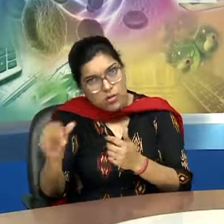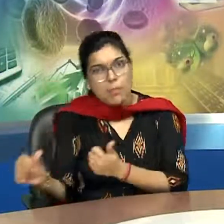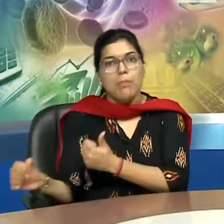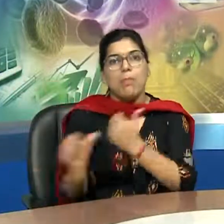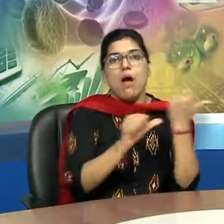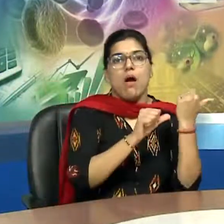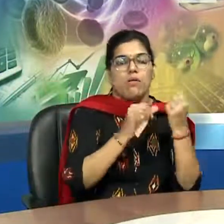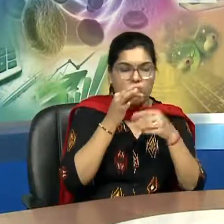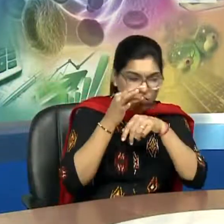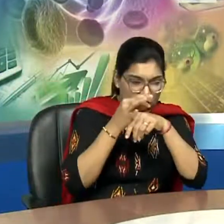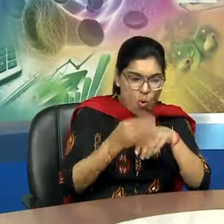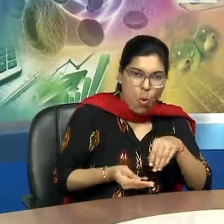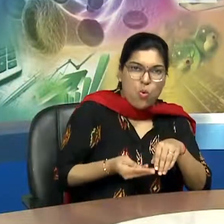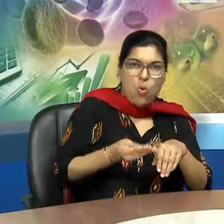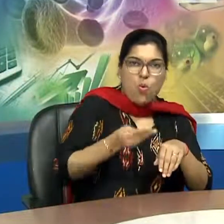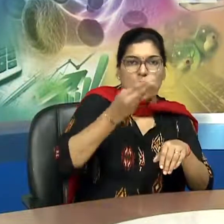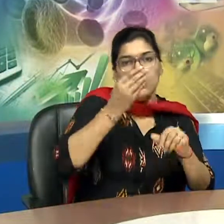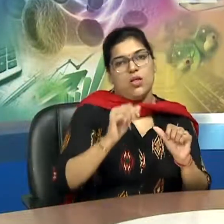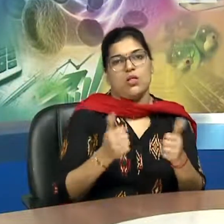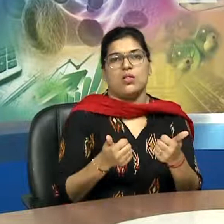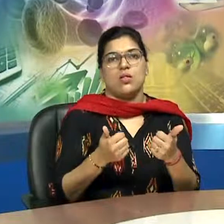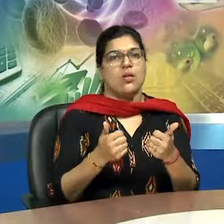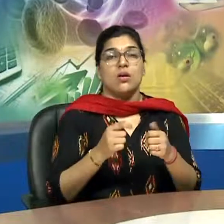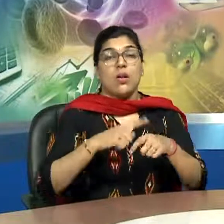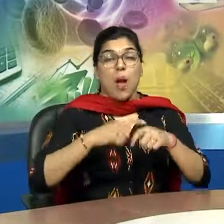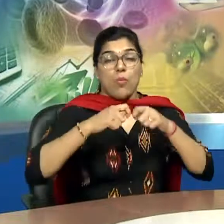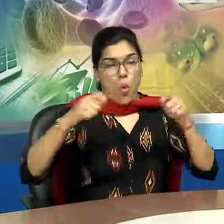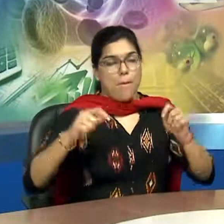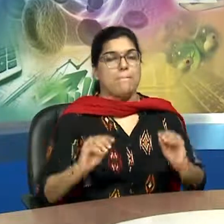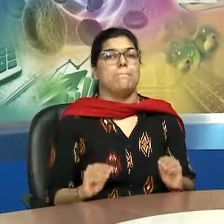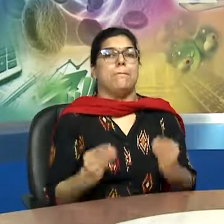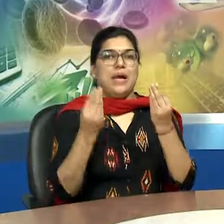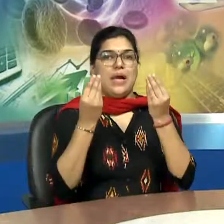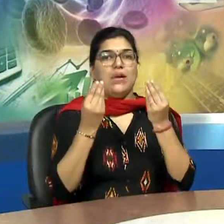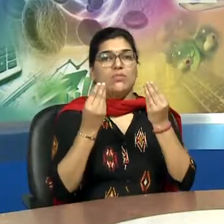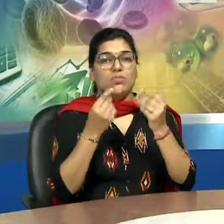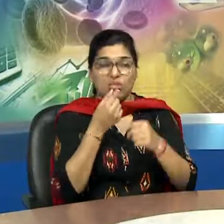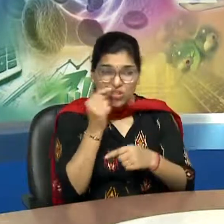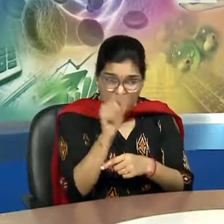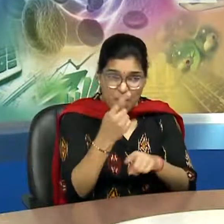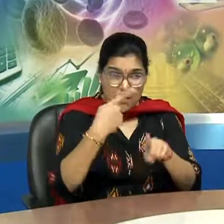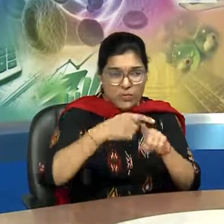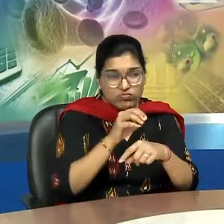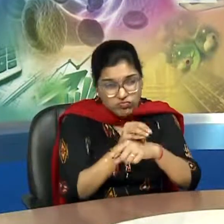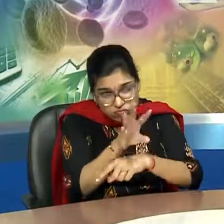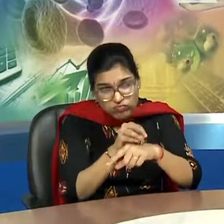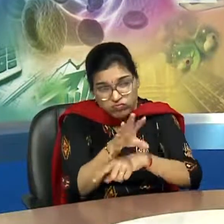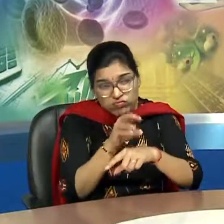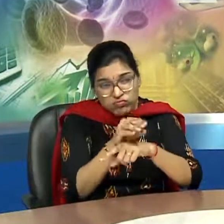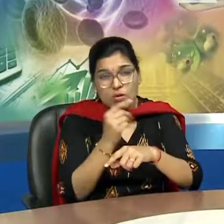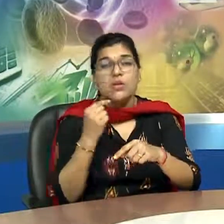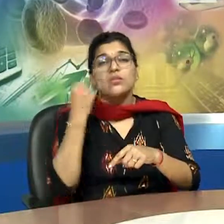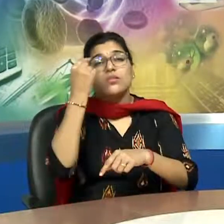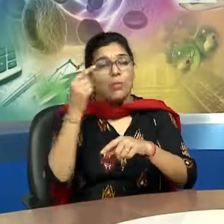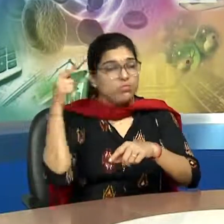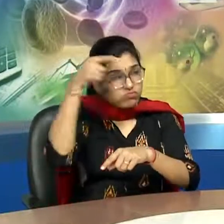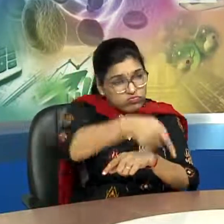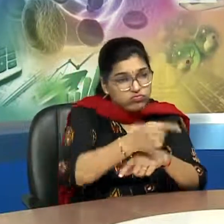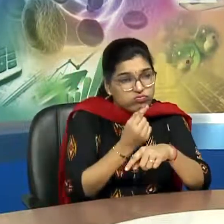This is for all those patients who are opiate addicted, so it takes a longer time. And